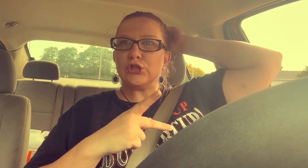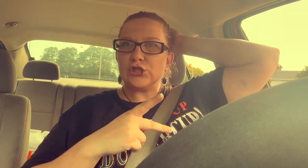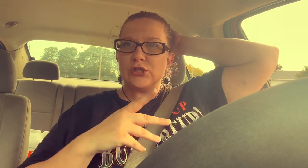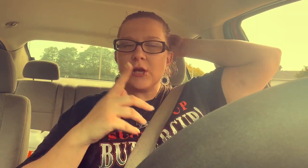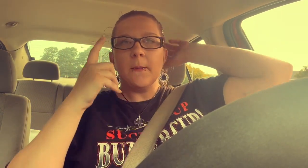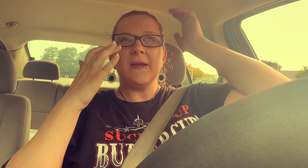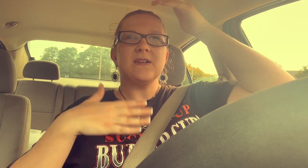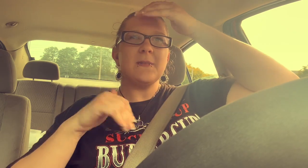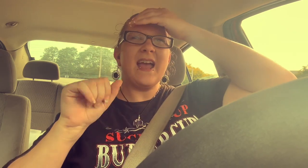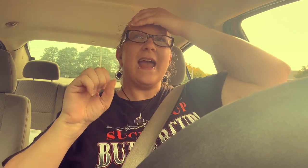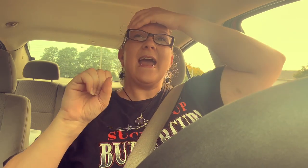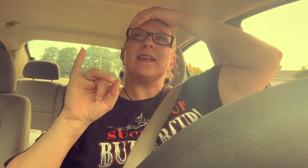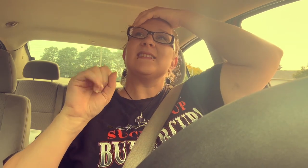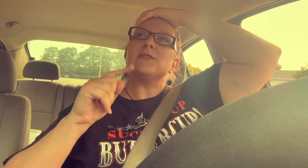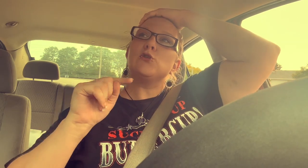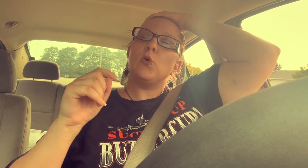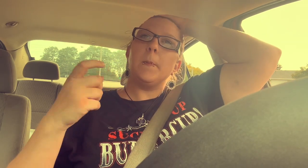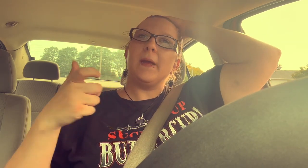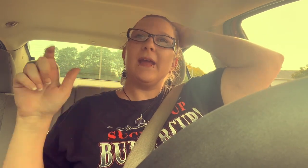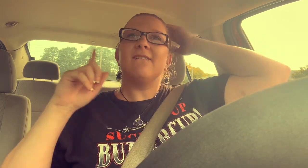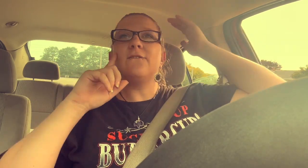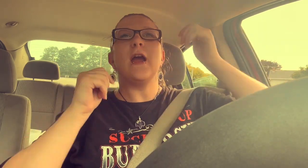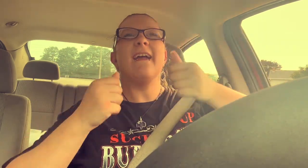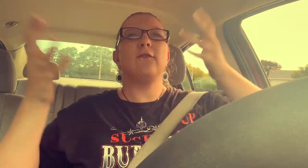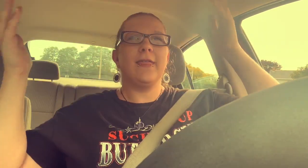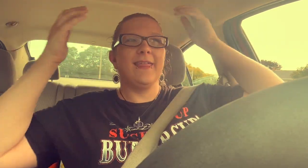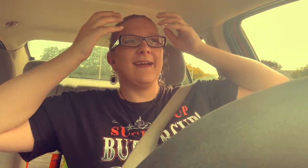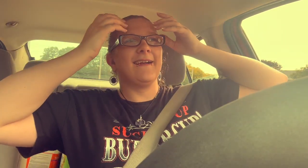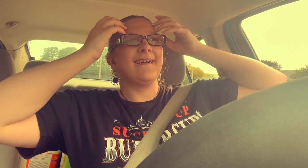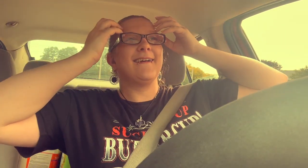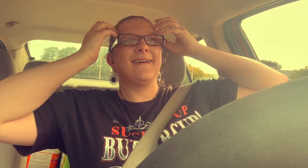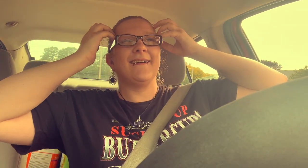worst because my ass is too big for everything.